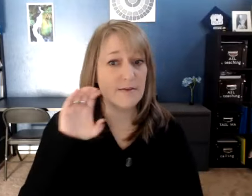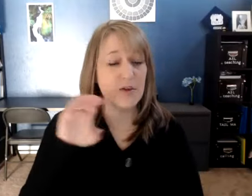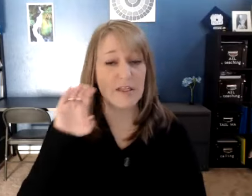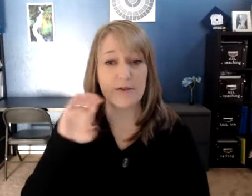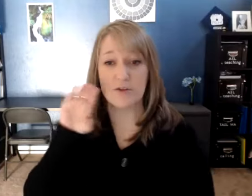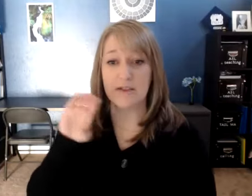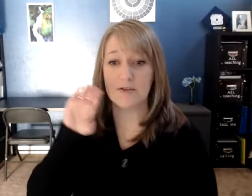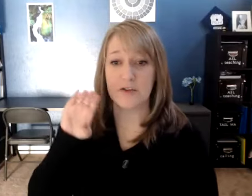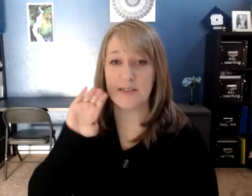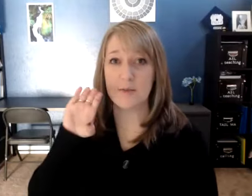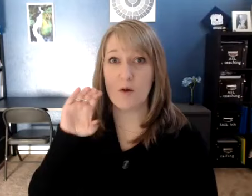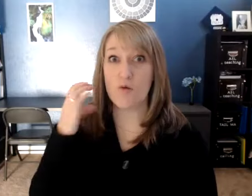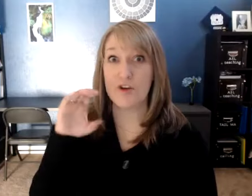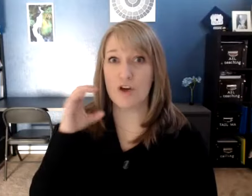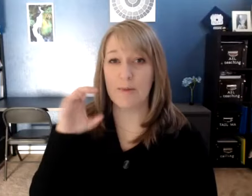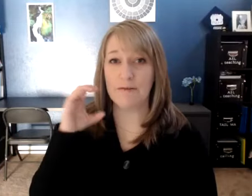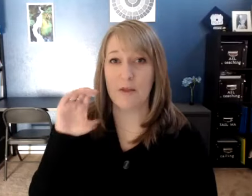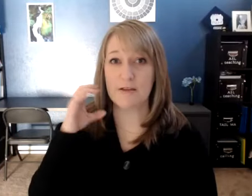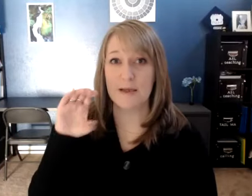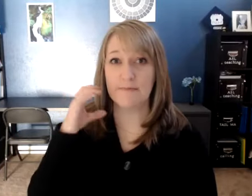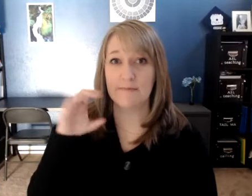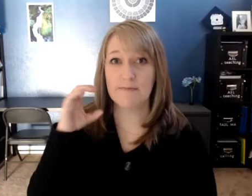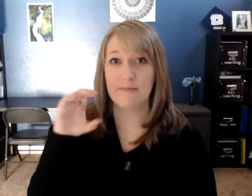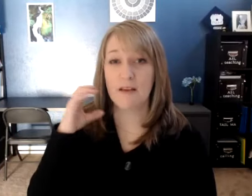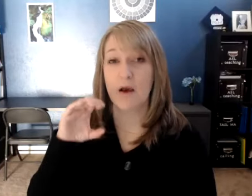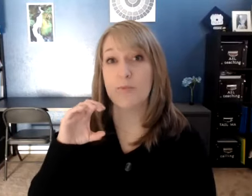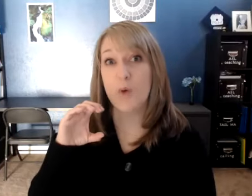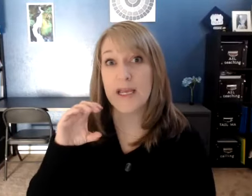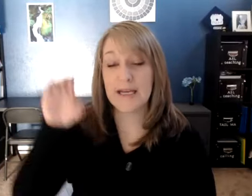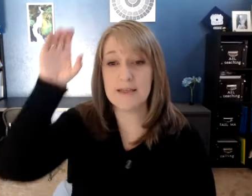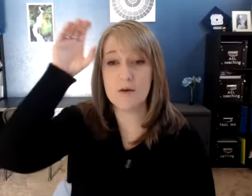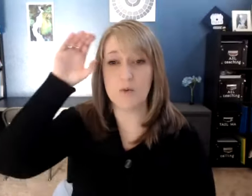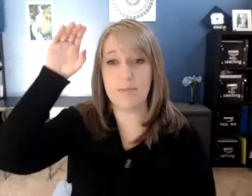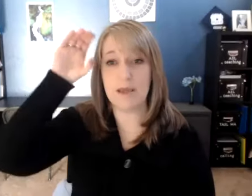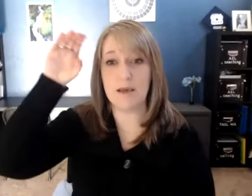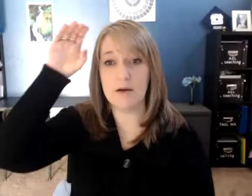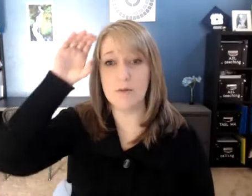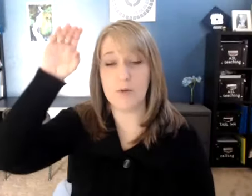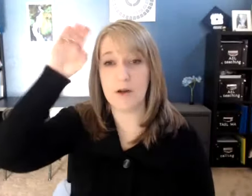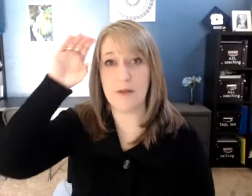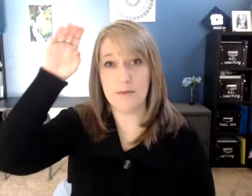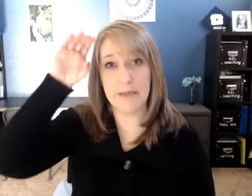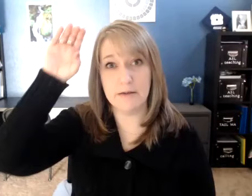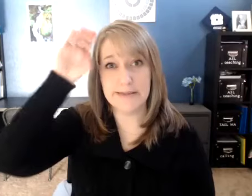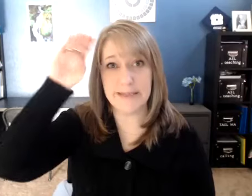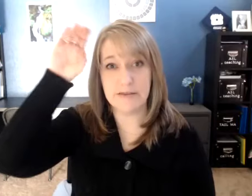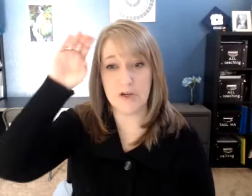so you can either do the little circles this way, or you can go back and forth this way. A boy cousin would be here where all the other male signs have